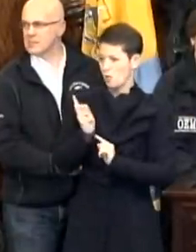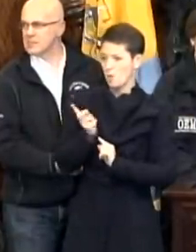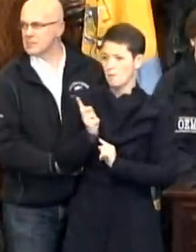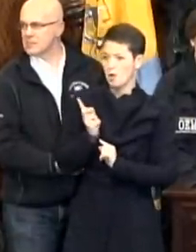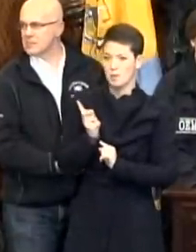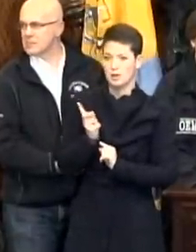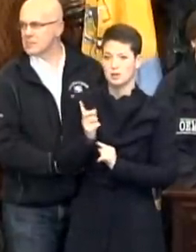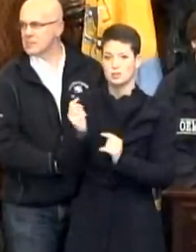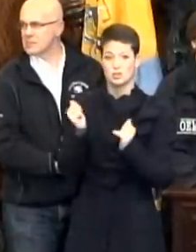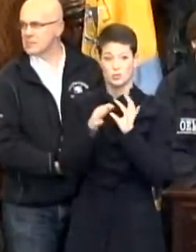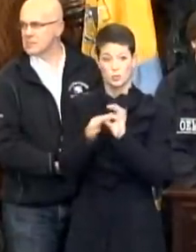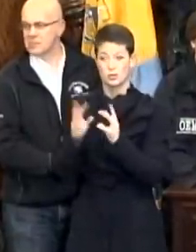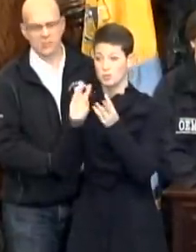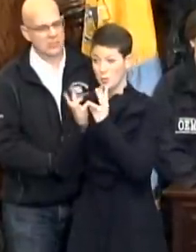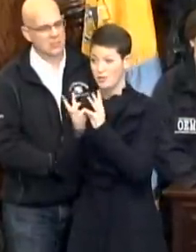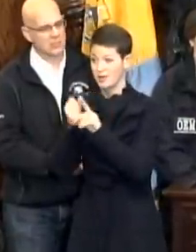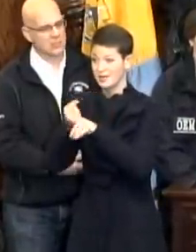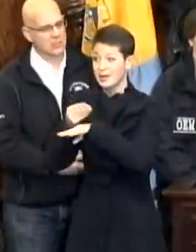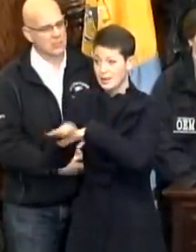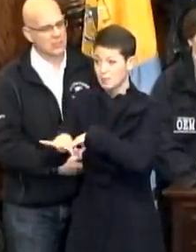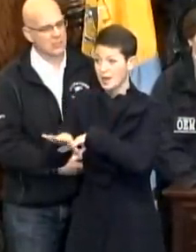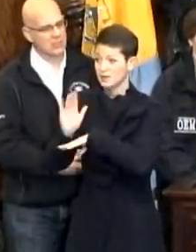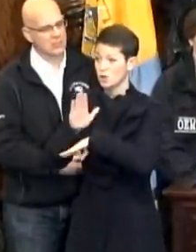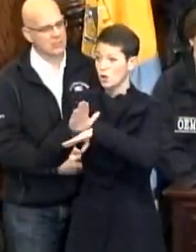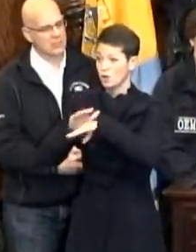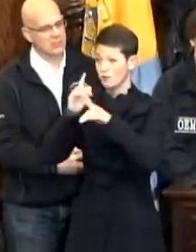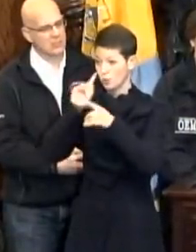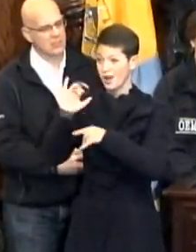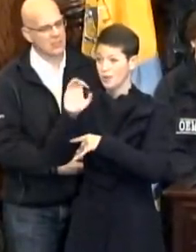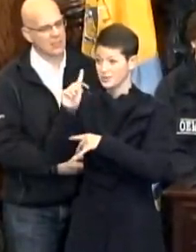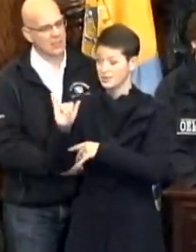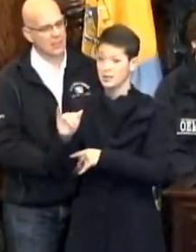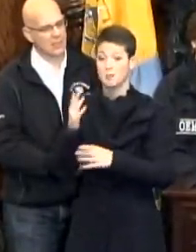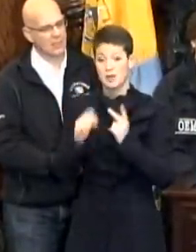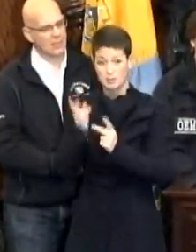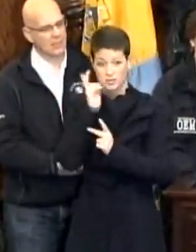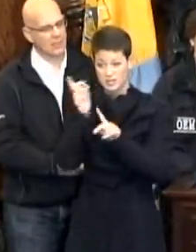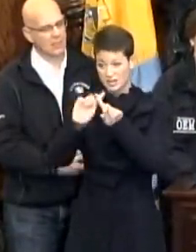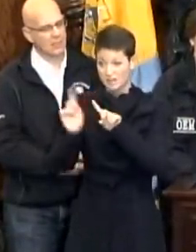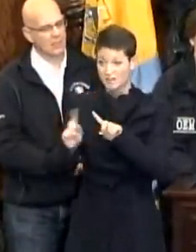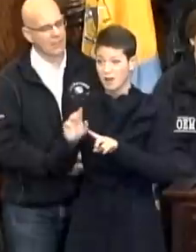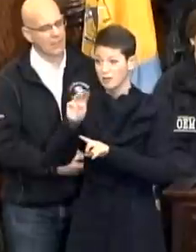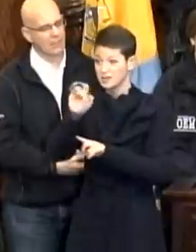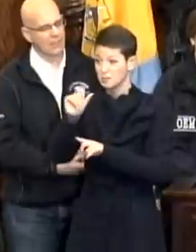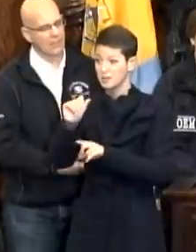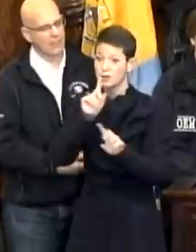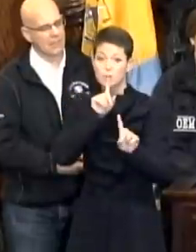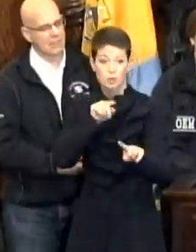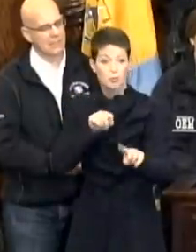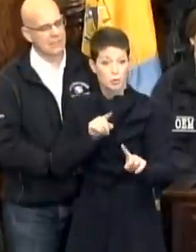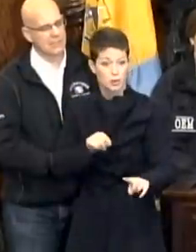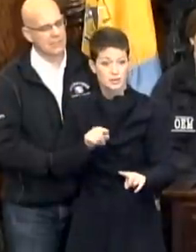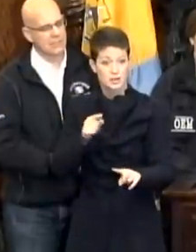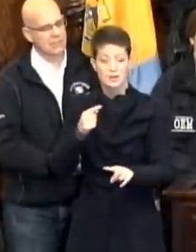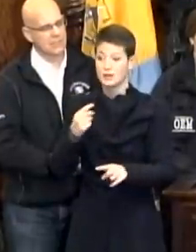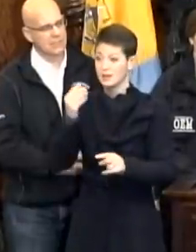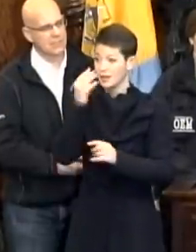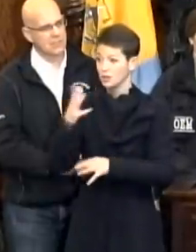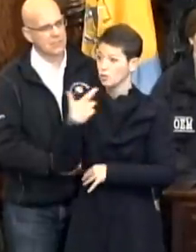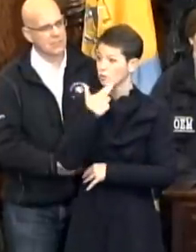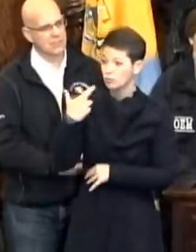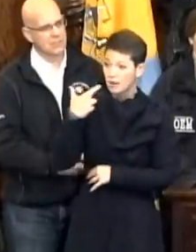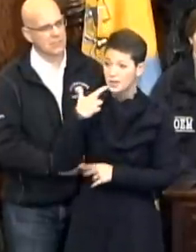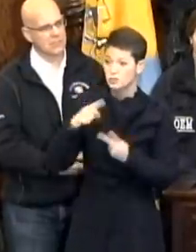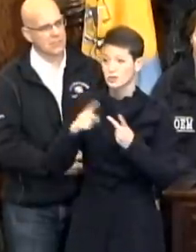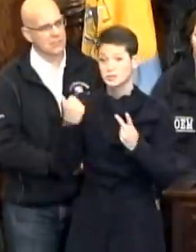all the weather and its impact on our city. You may have seen various media reports suggesting that our restaurants and